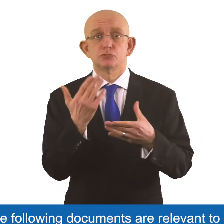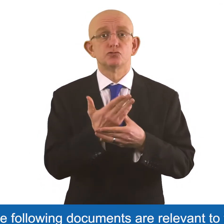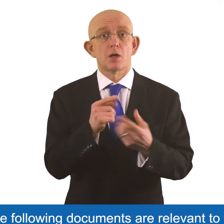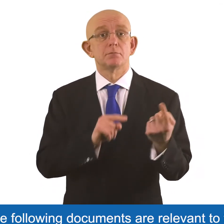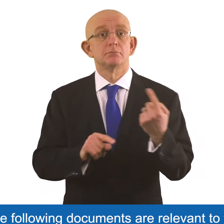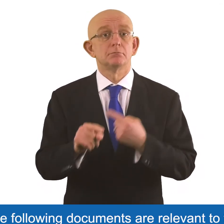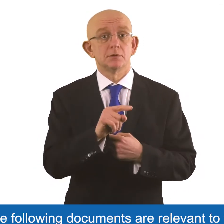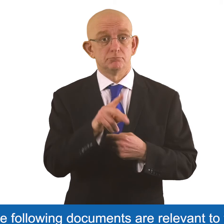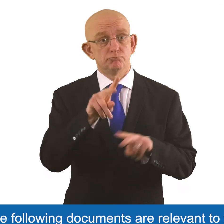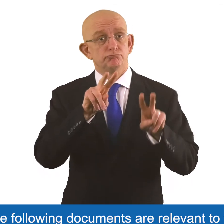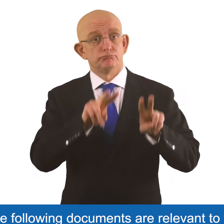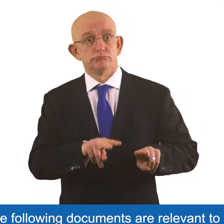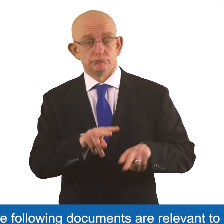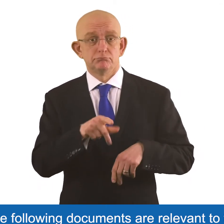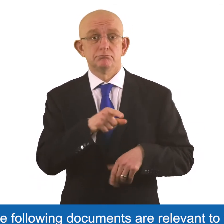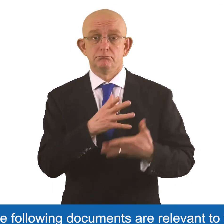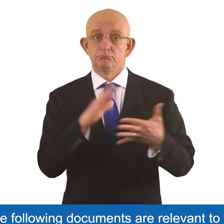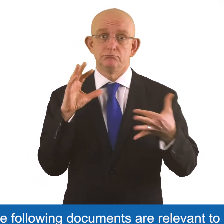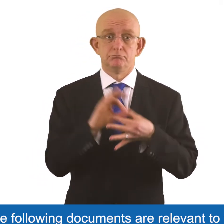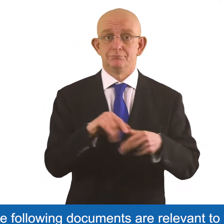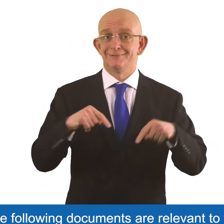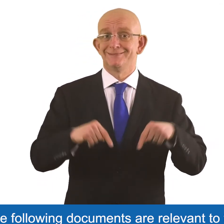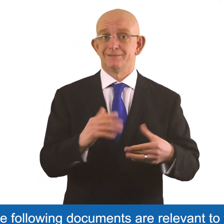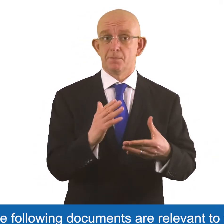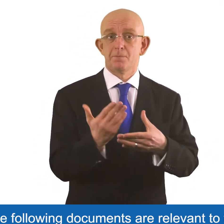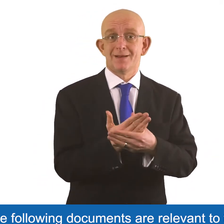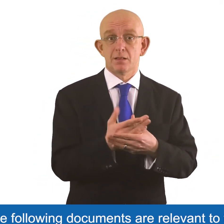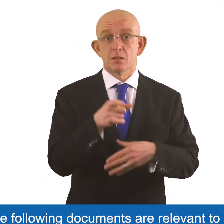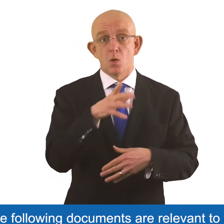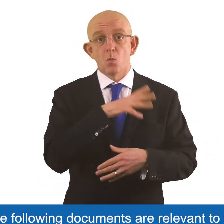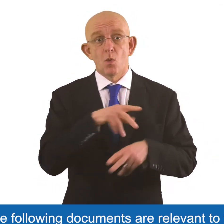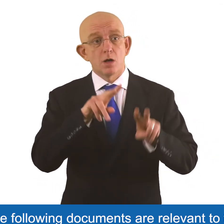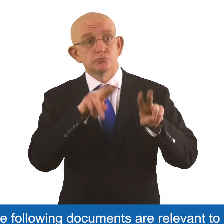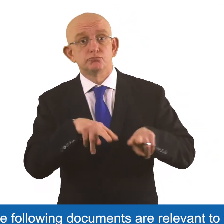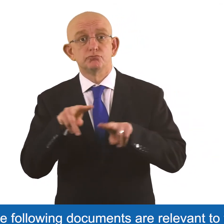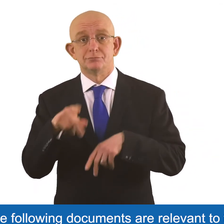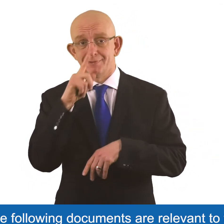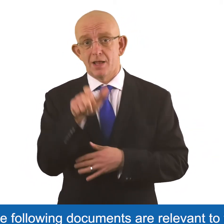47. The following documents are relevant to the bill and can be read at the stated locations.